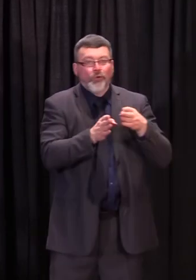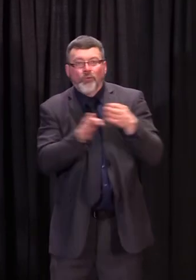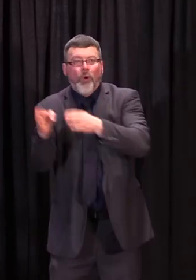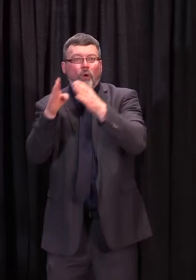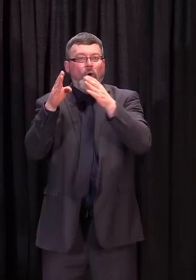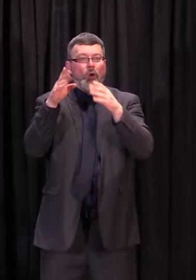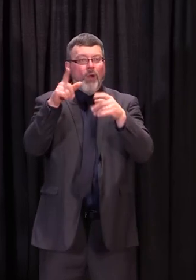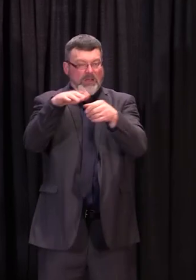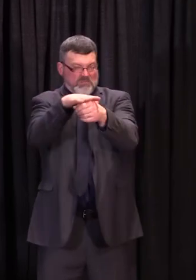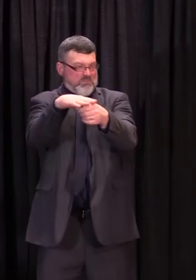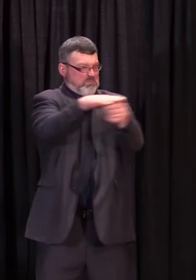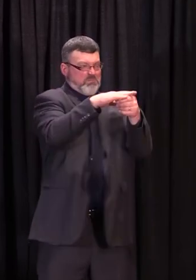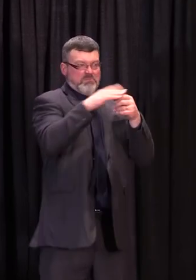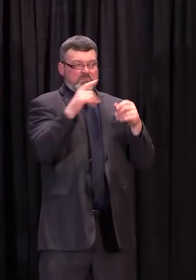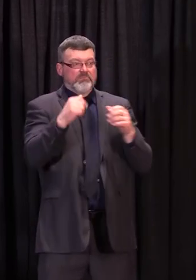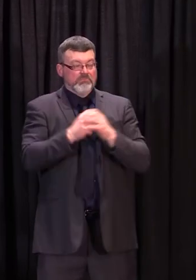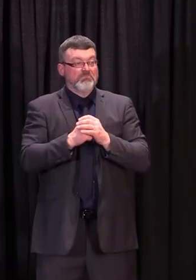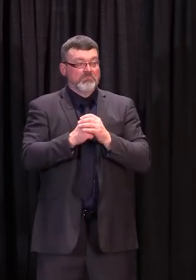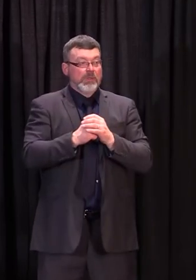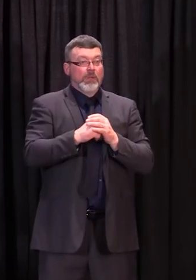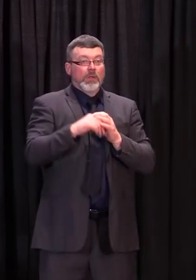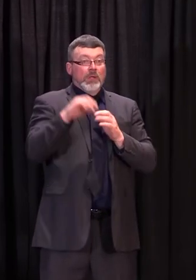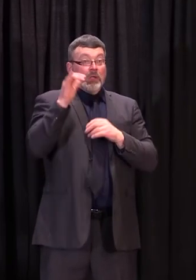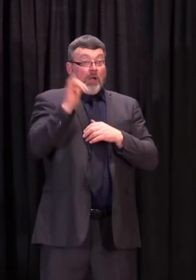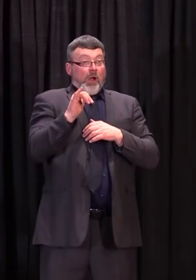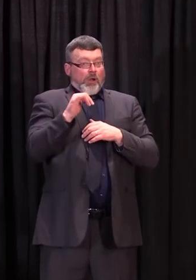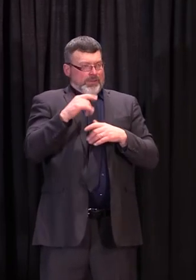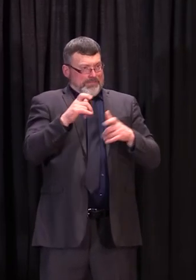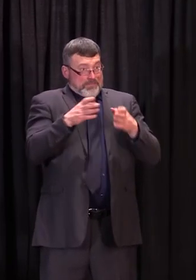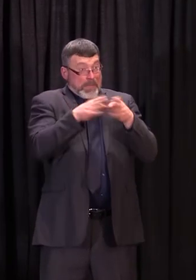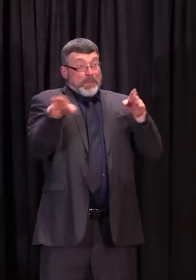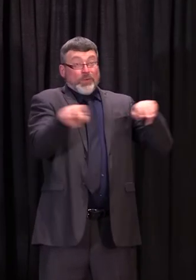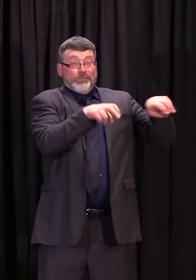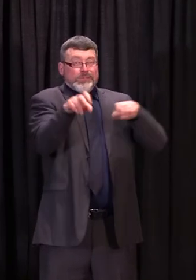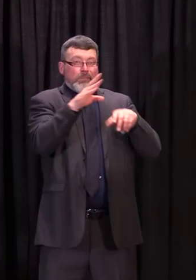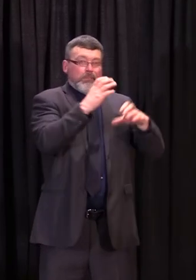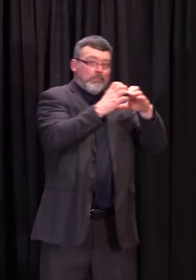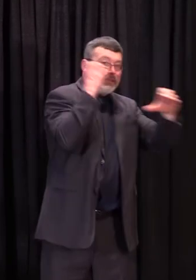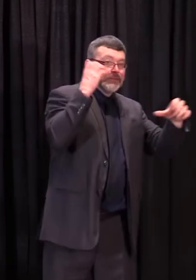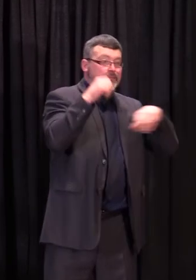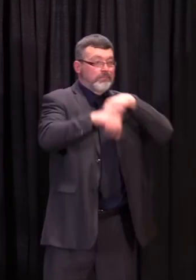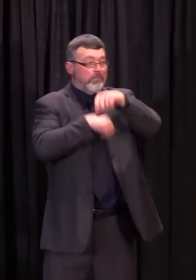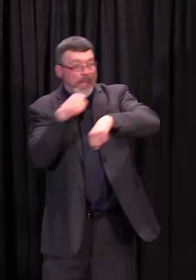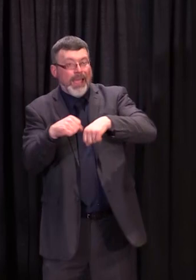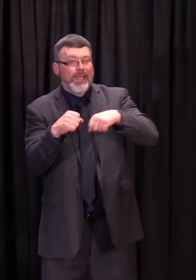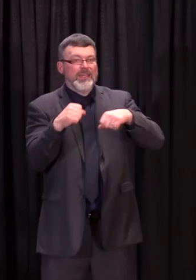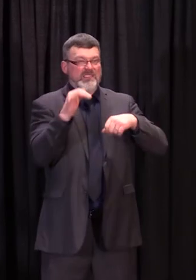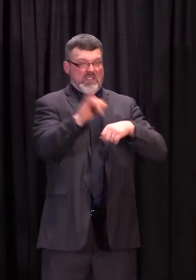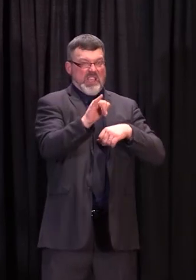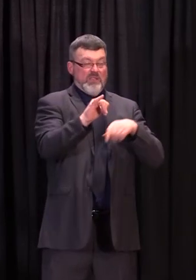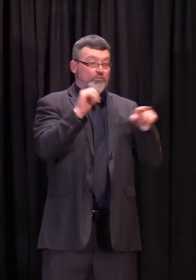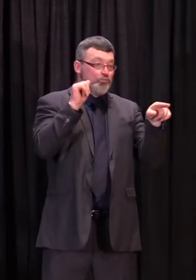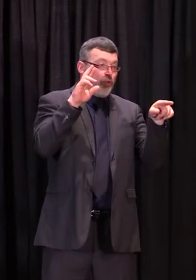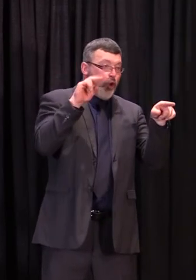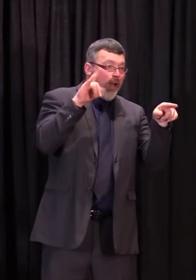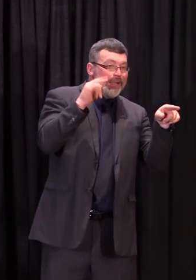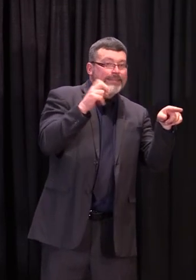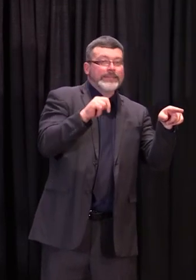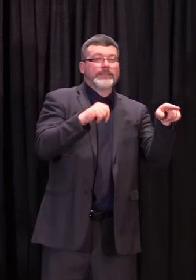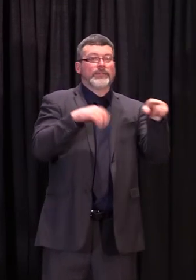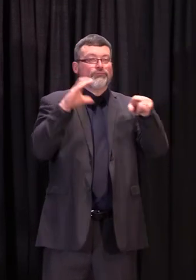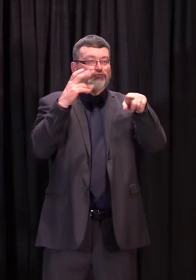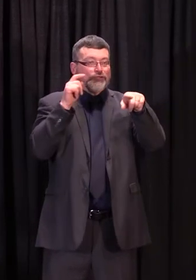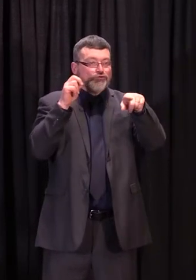for public transit and bike and ped projects in areas like Arlington, Chester, Moortown, Royalton, and Winooski.